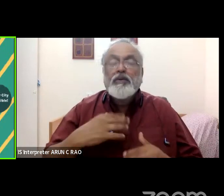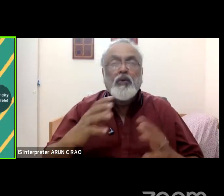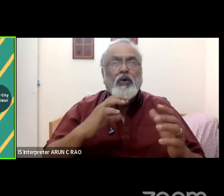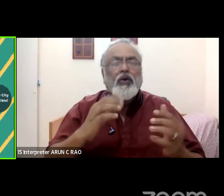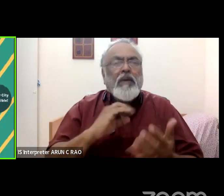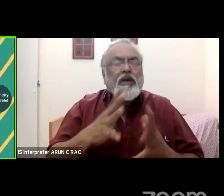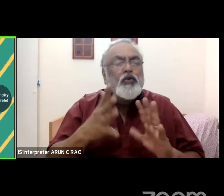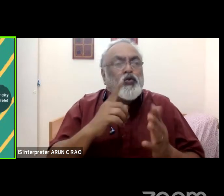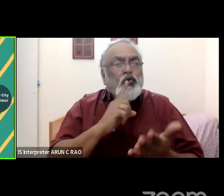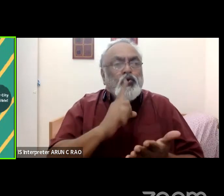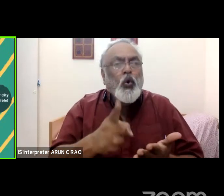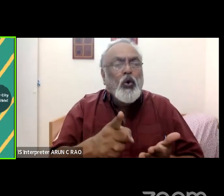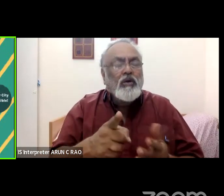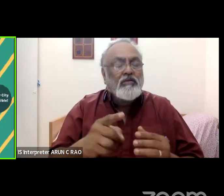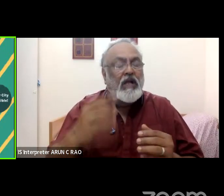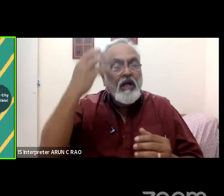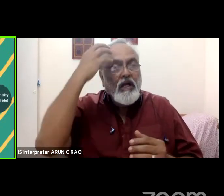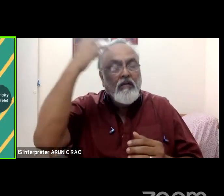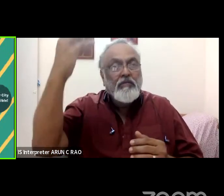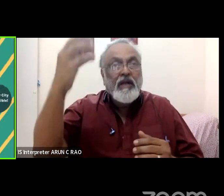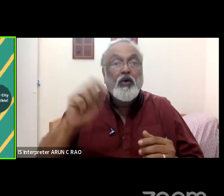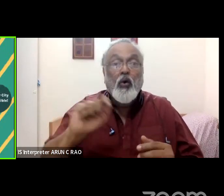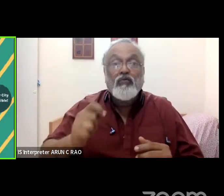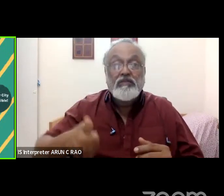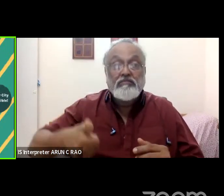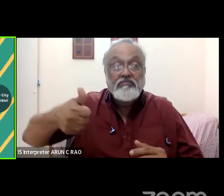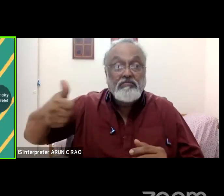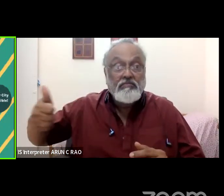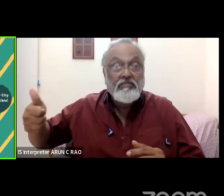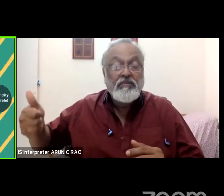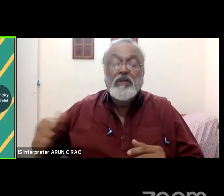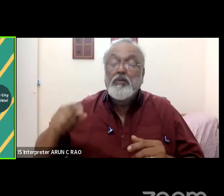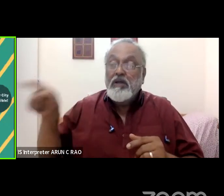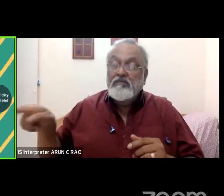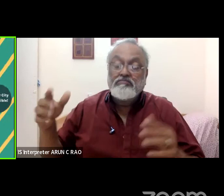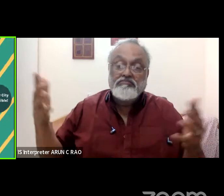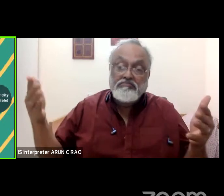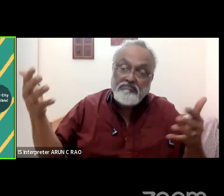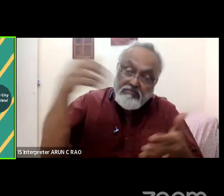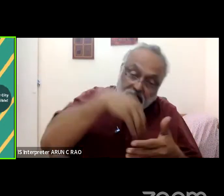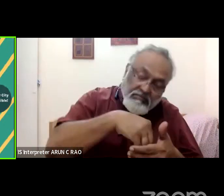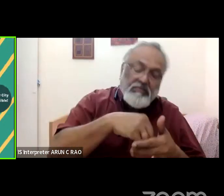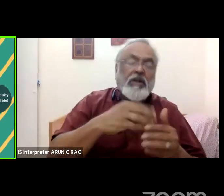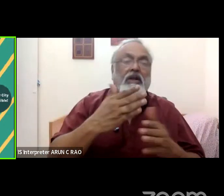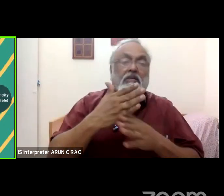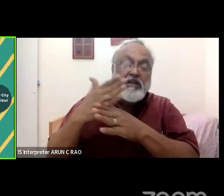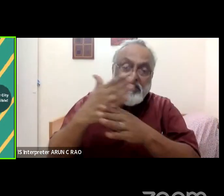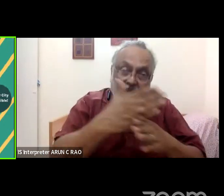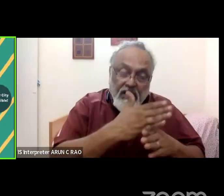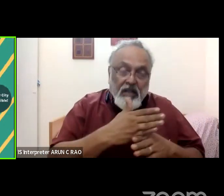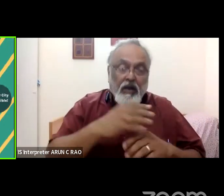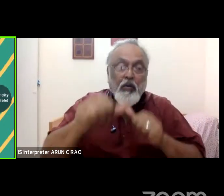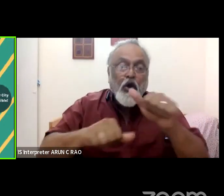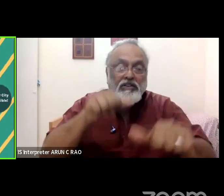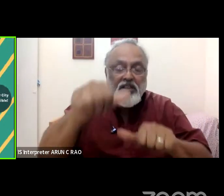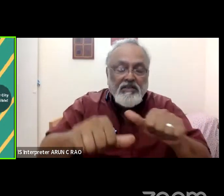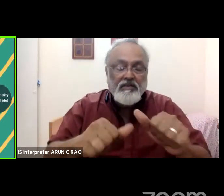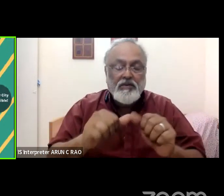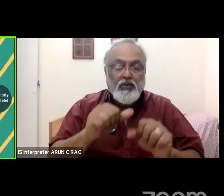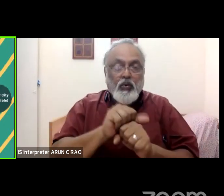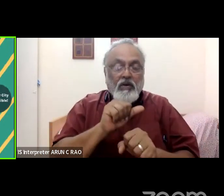also engaged and participating in the process as well. For instance, a lot of